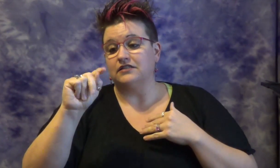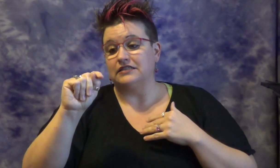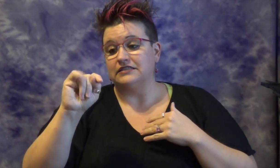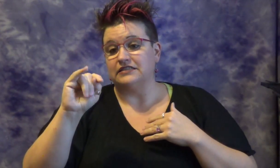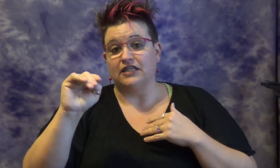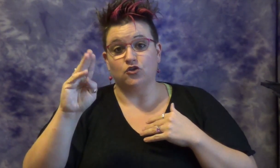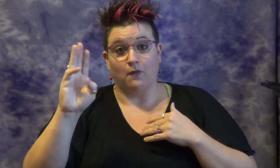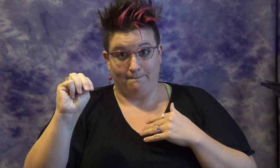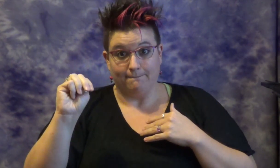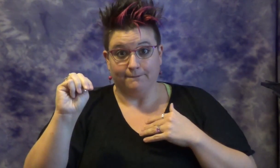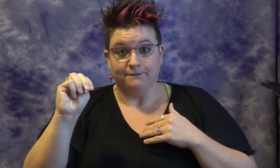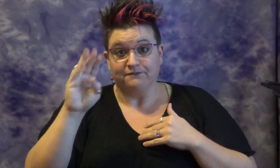we have a continuum,